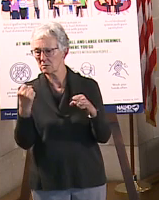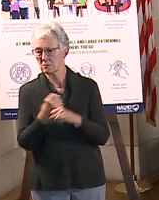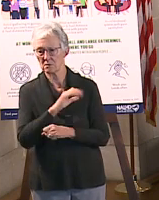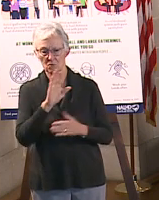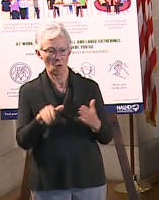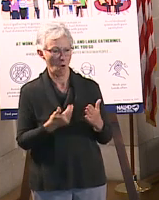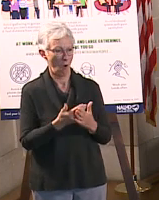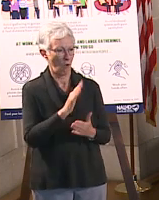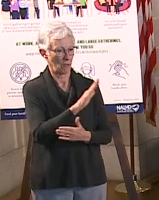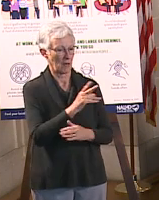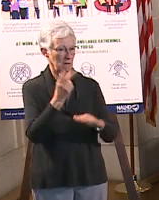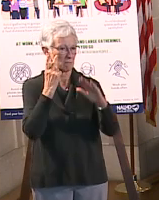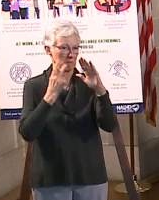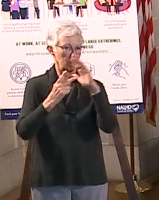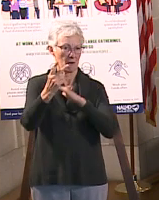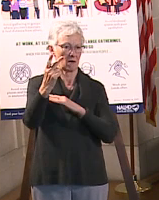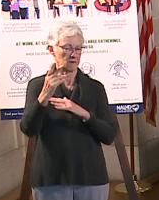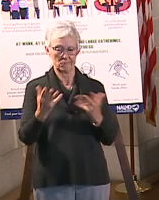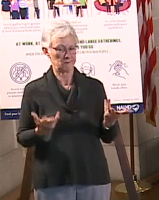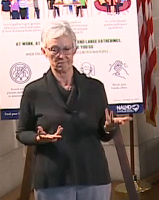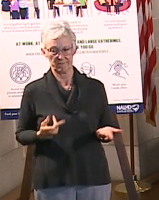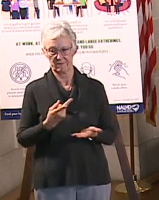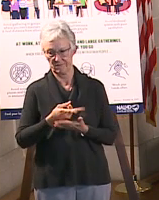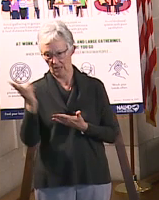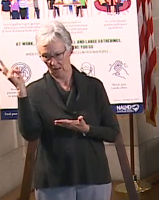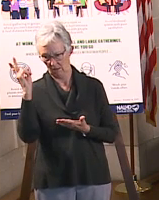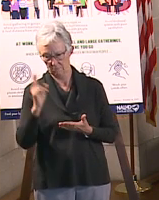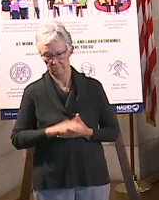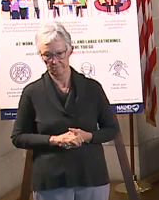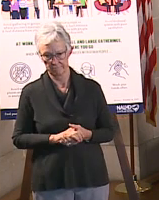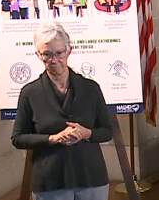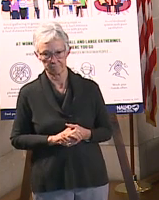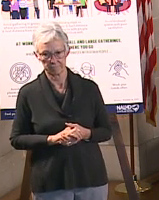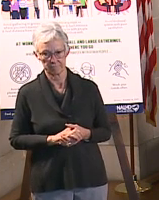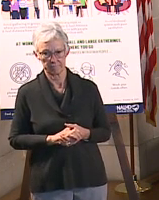prognosis really fell flat on its face, and the